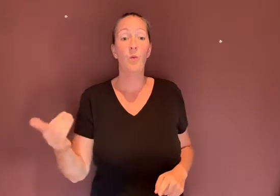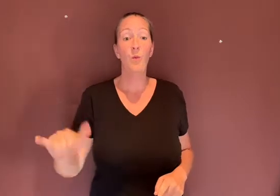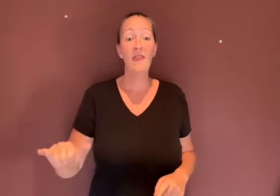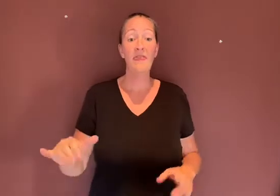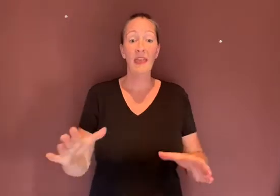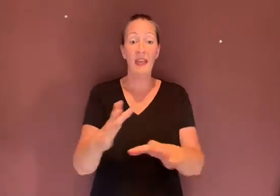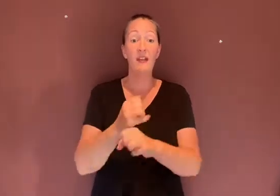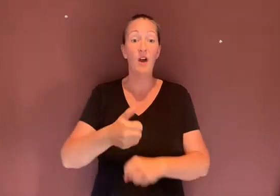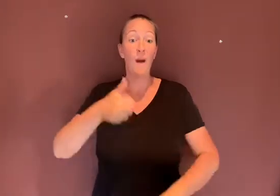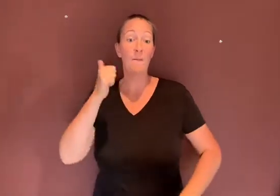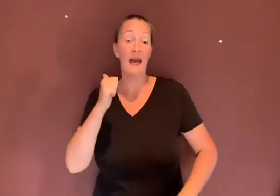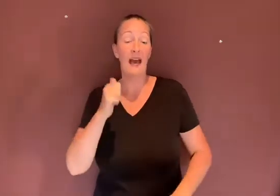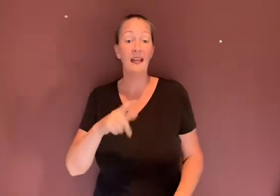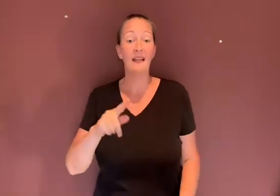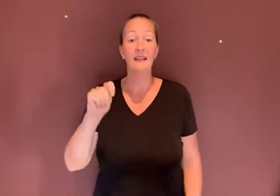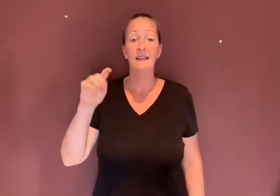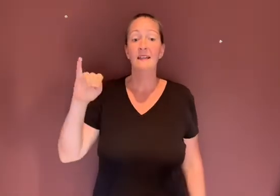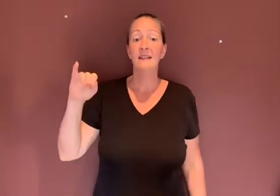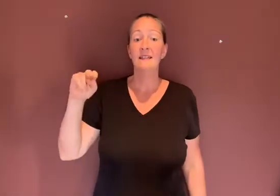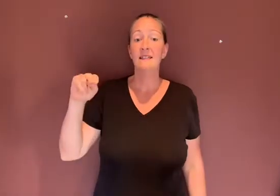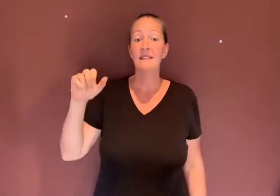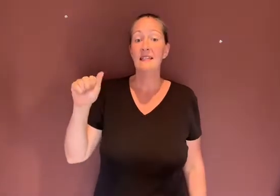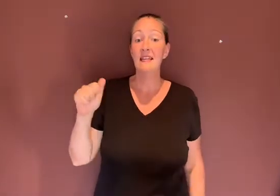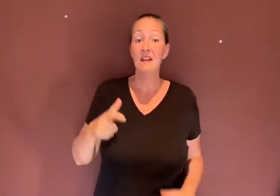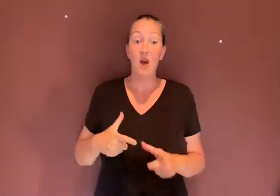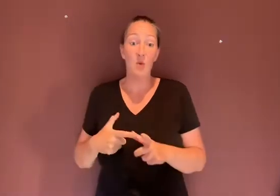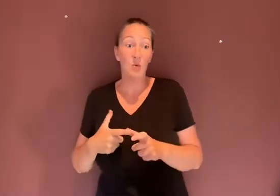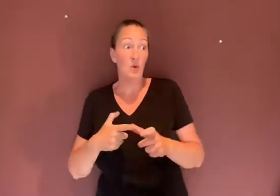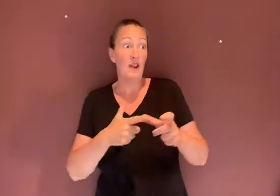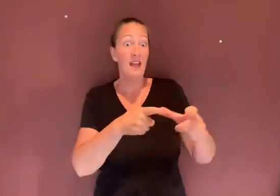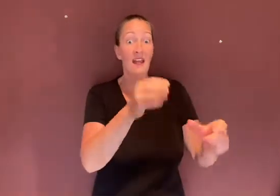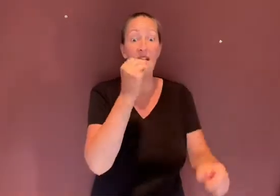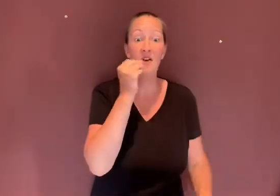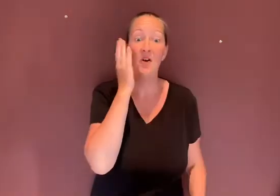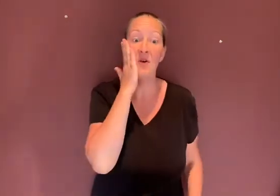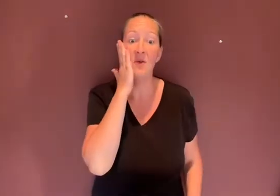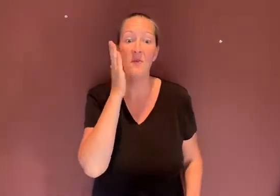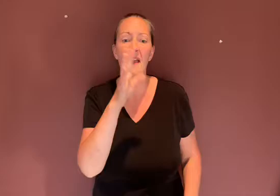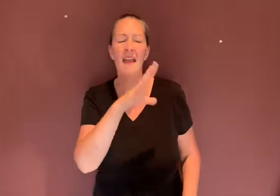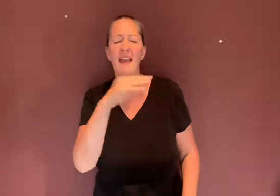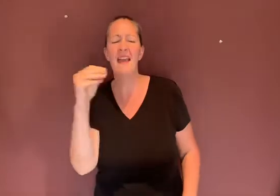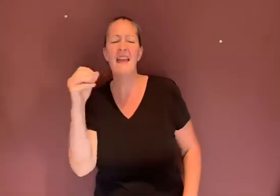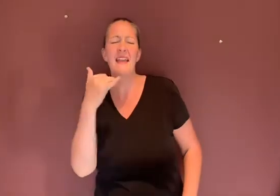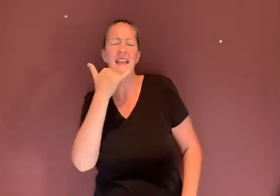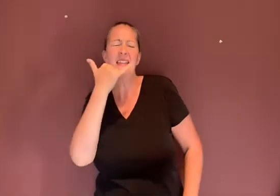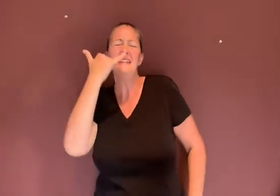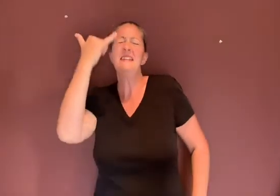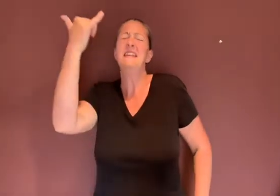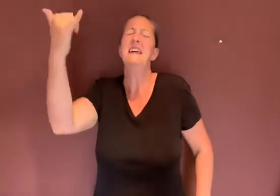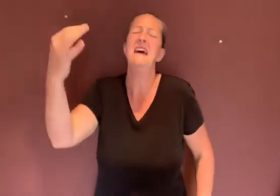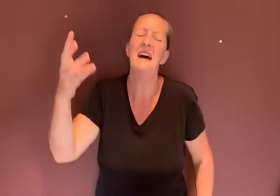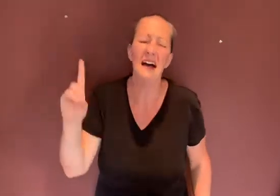When they got back, Tina ran home and